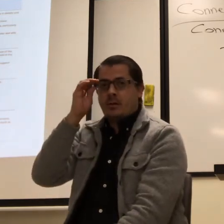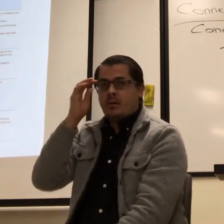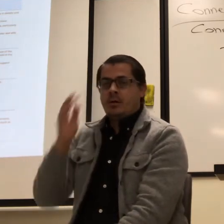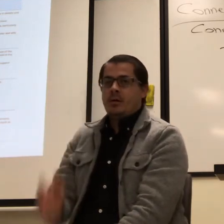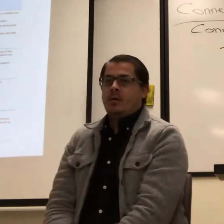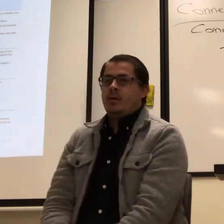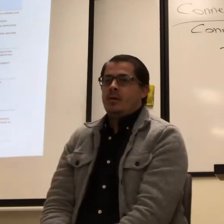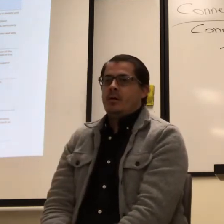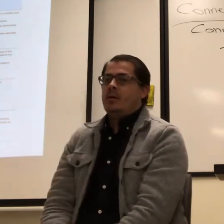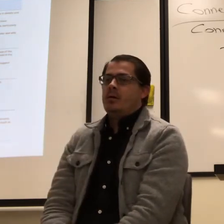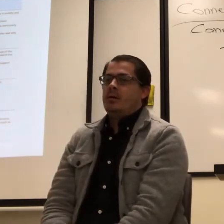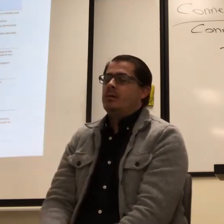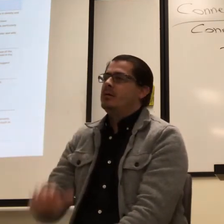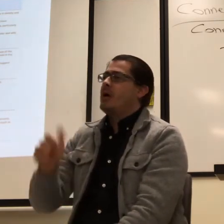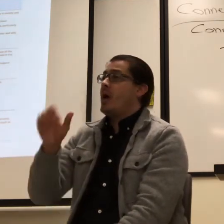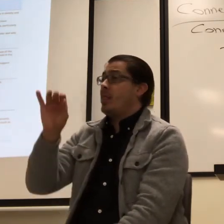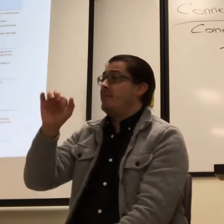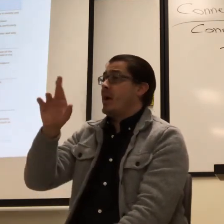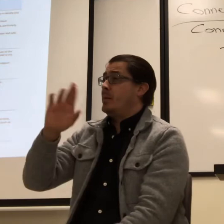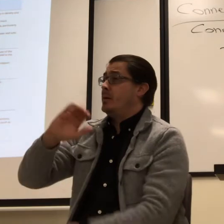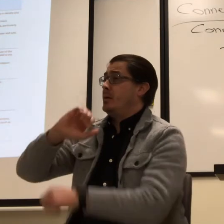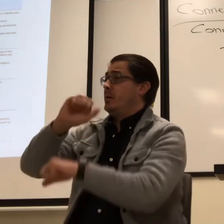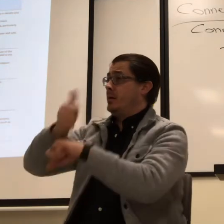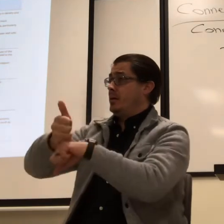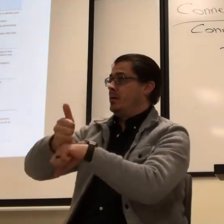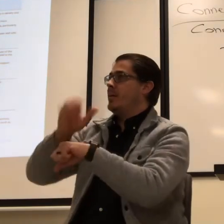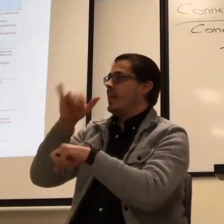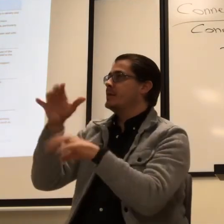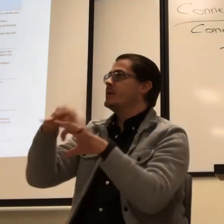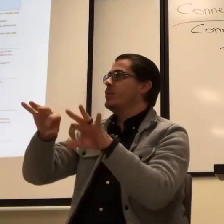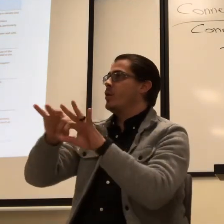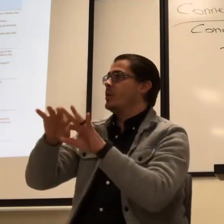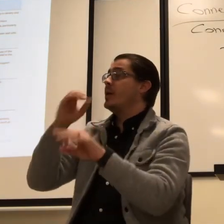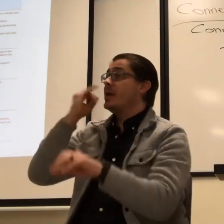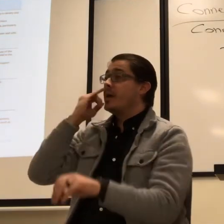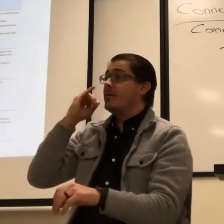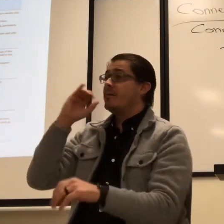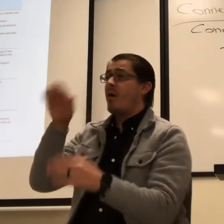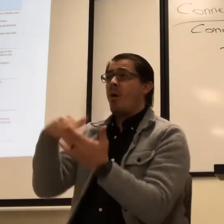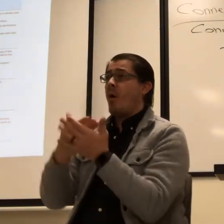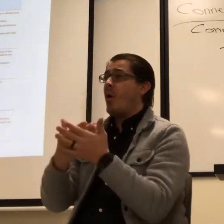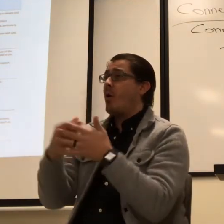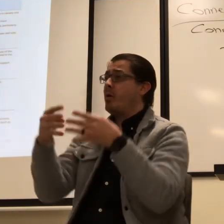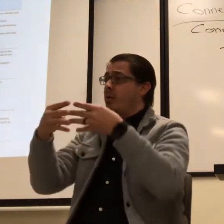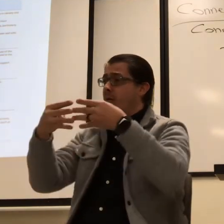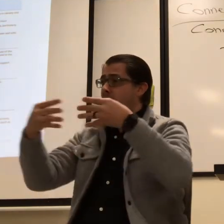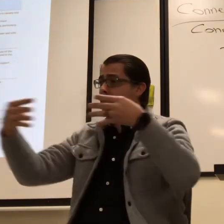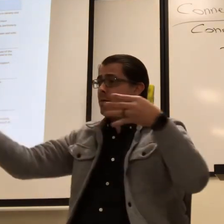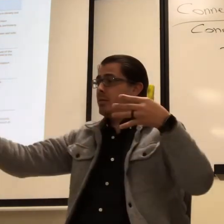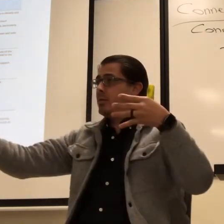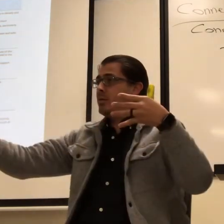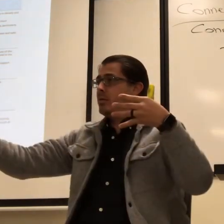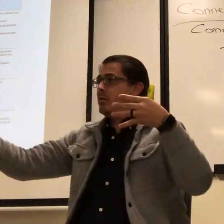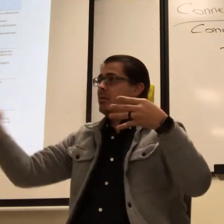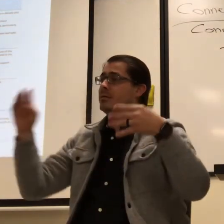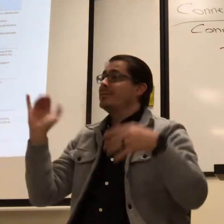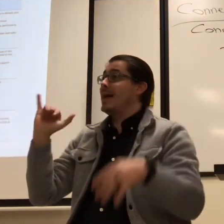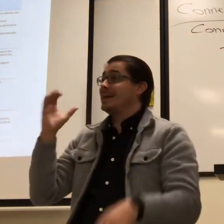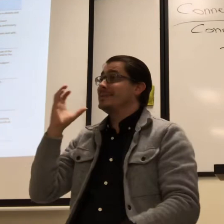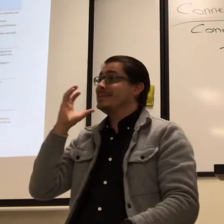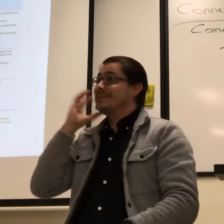So the orientation of the fibers is important. Because if all the fibers are oriented the same way as in dense